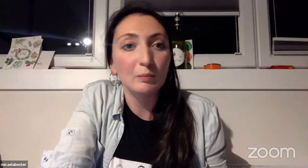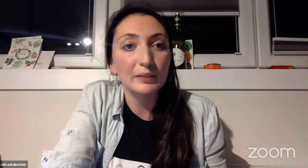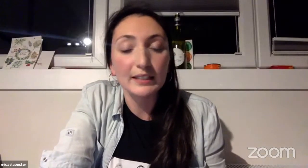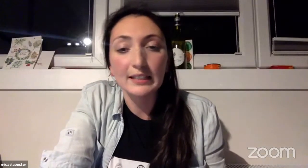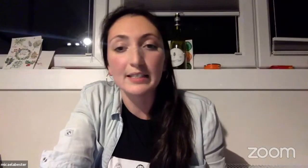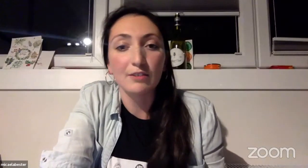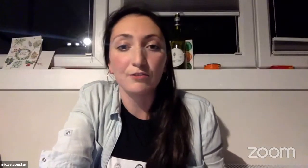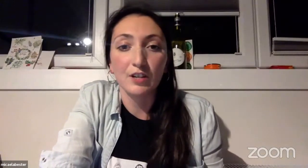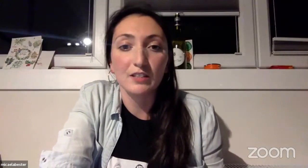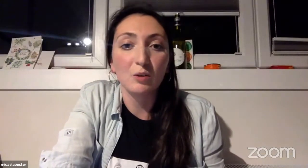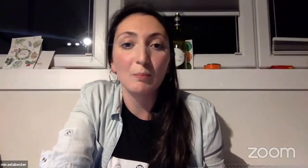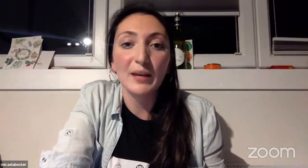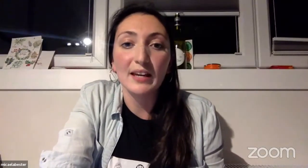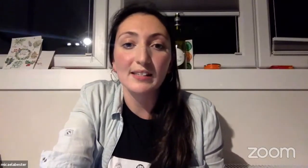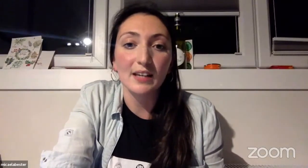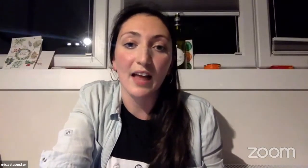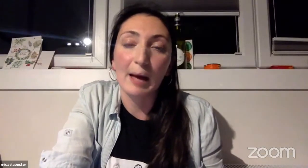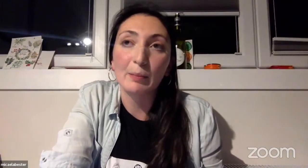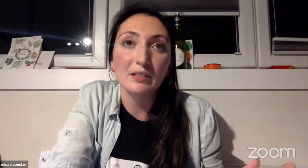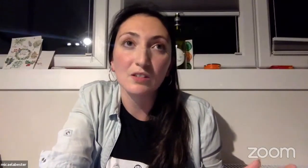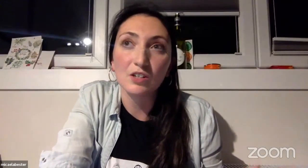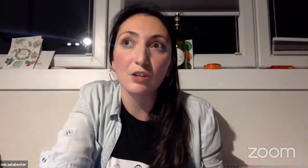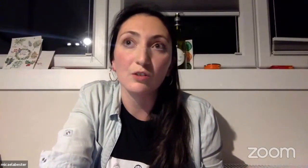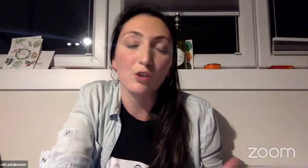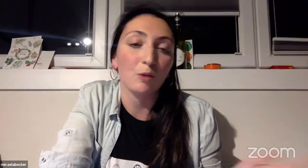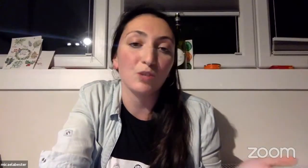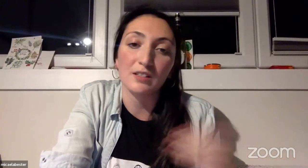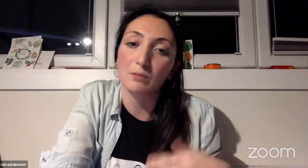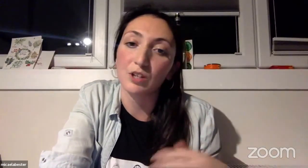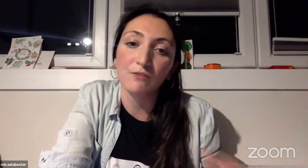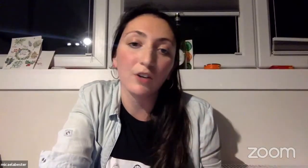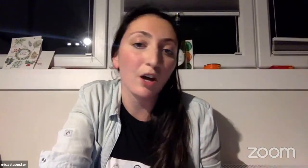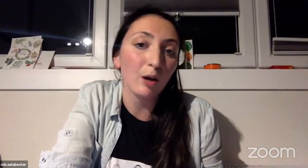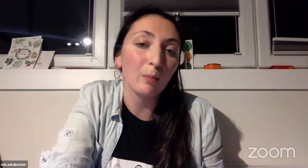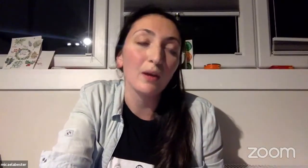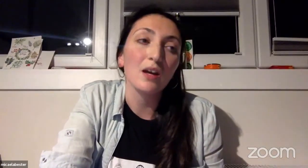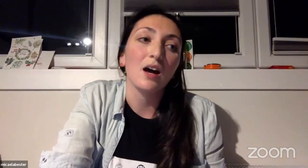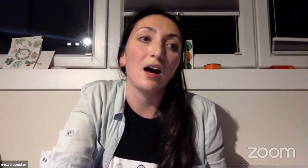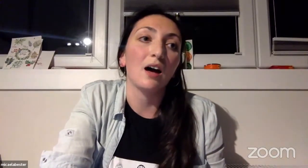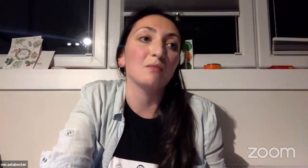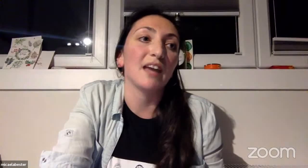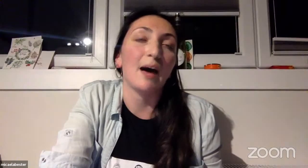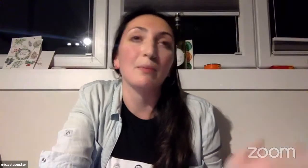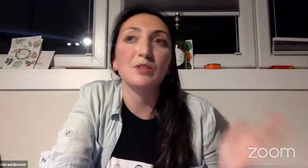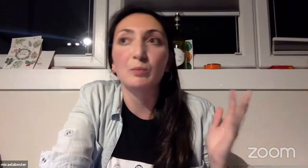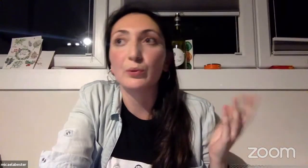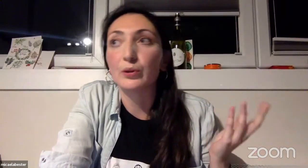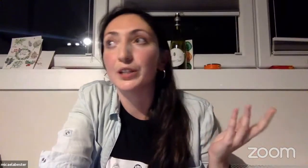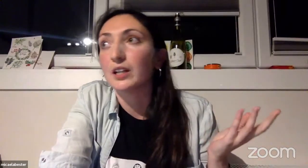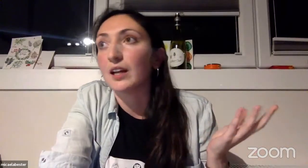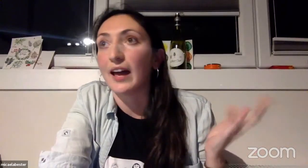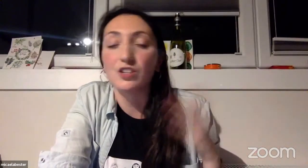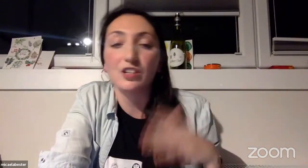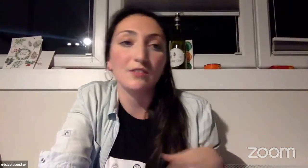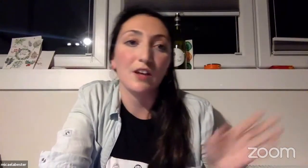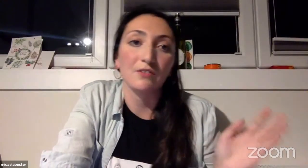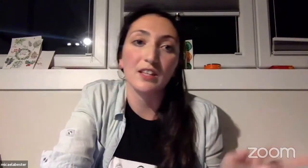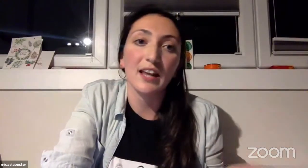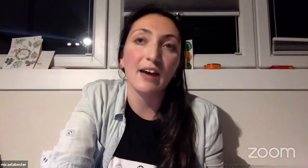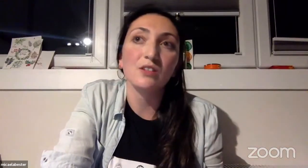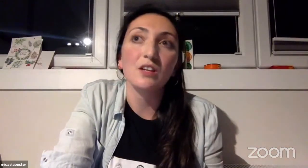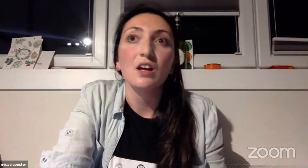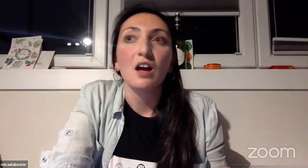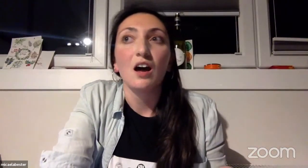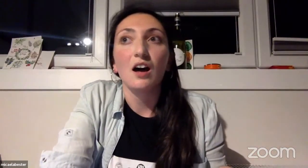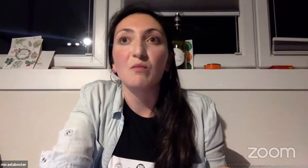are completely different. So BSL happens to use object, subject, verb. They happen to put adjectives after